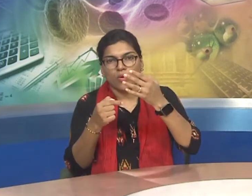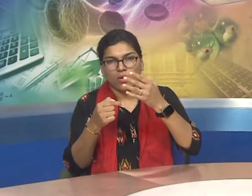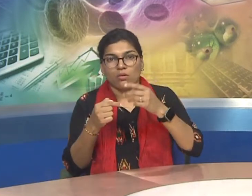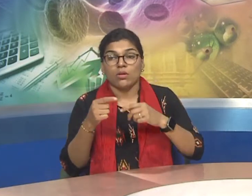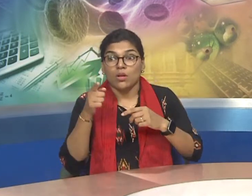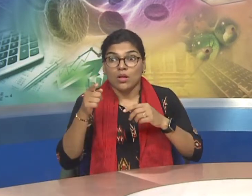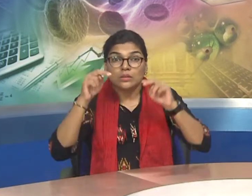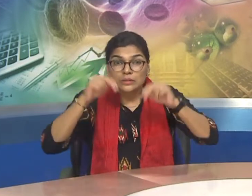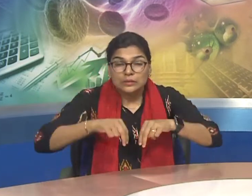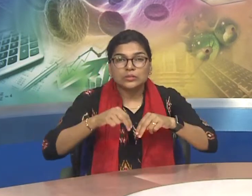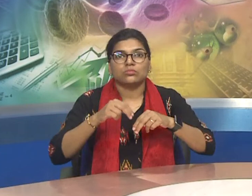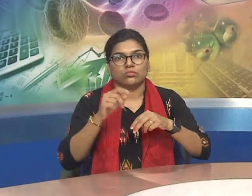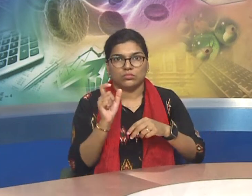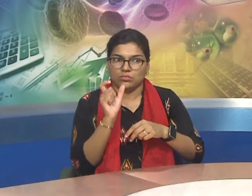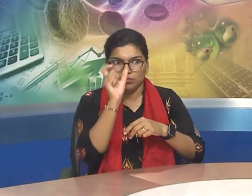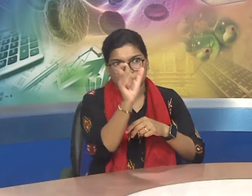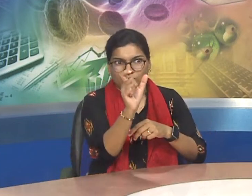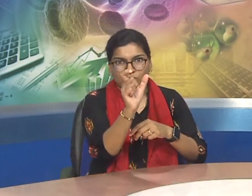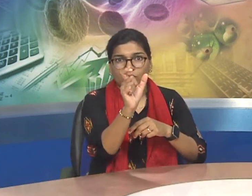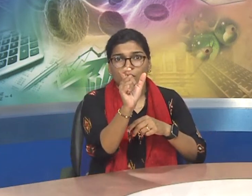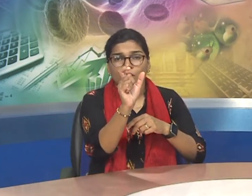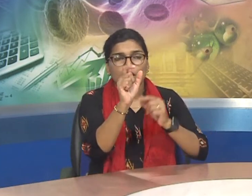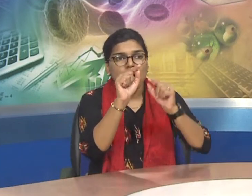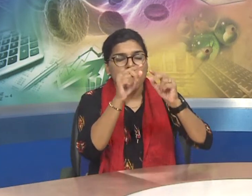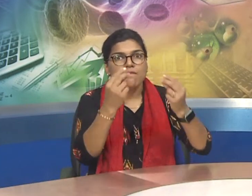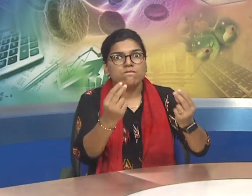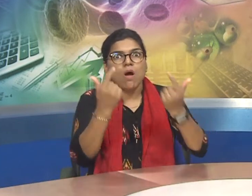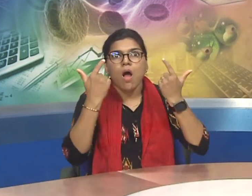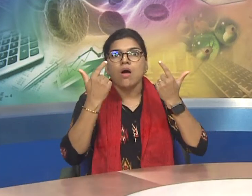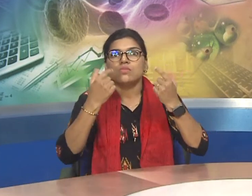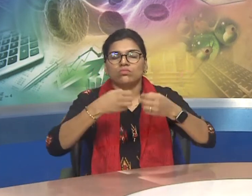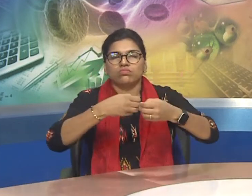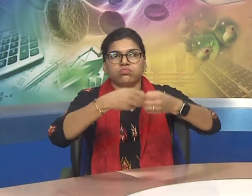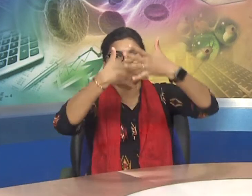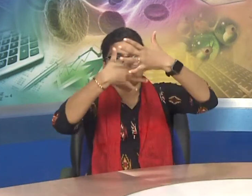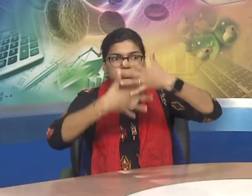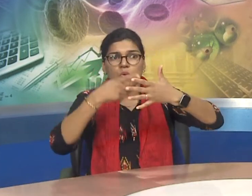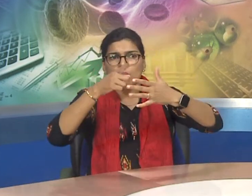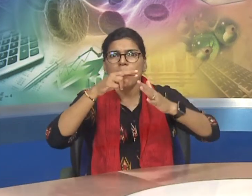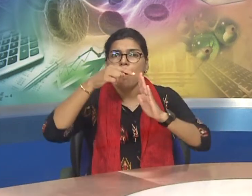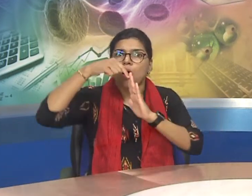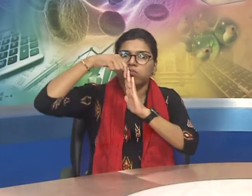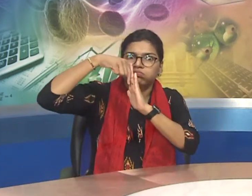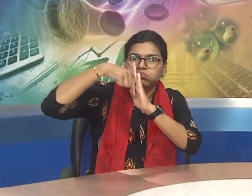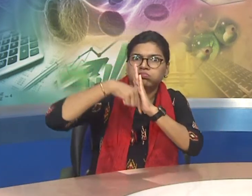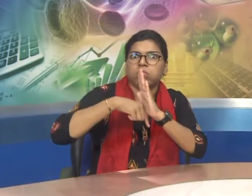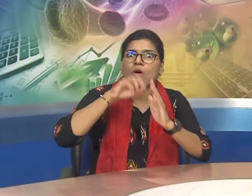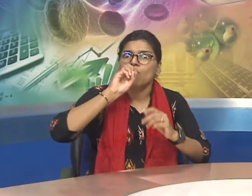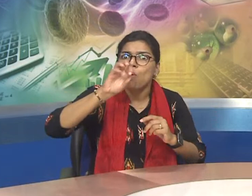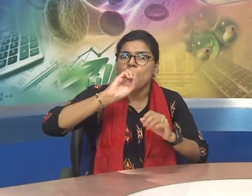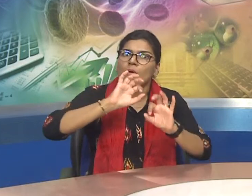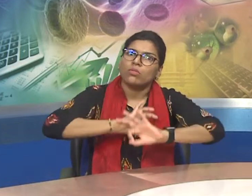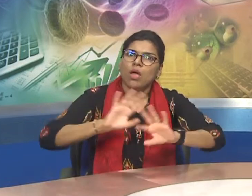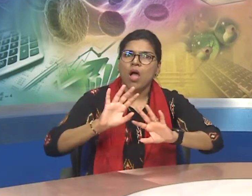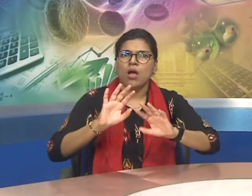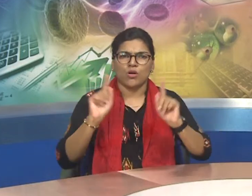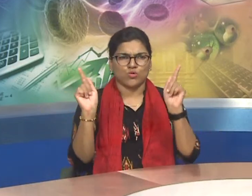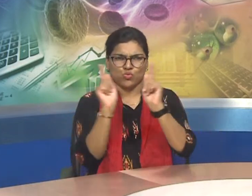At present, users need pinpointed, speedy and in-depth information on a